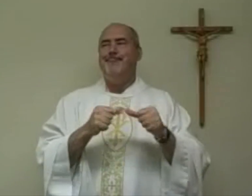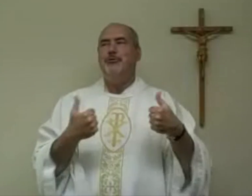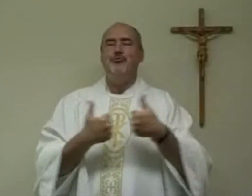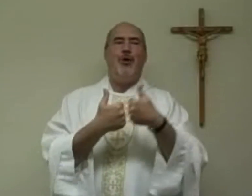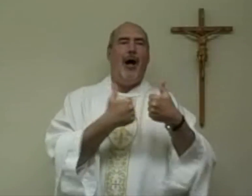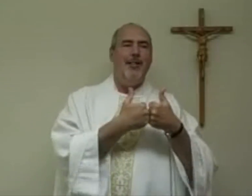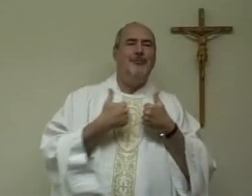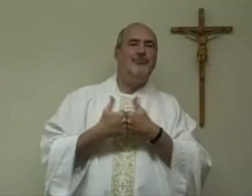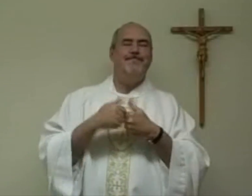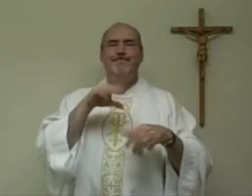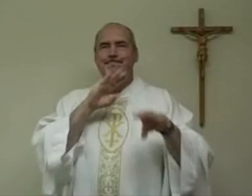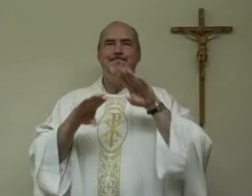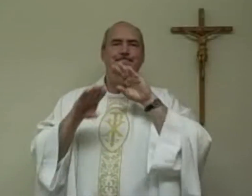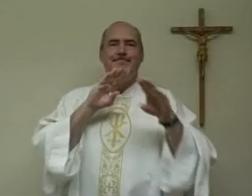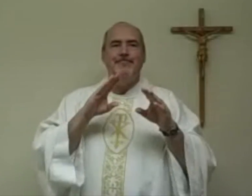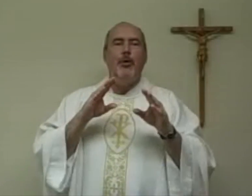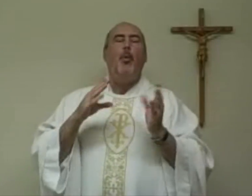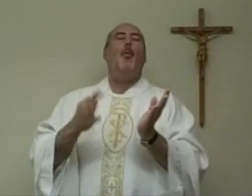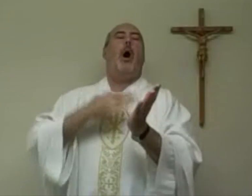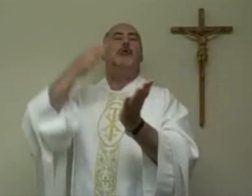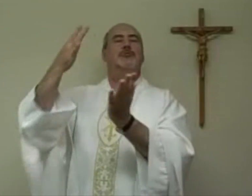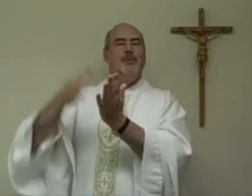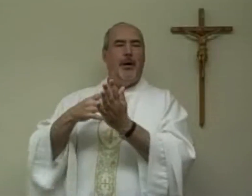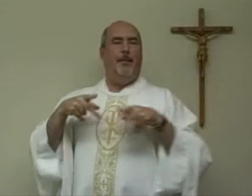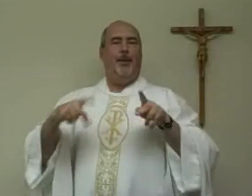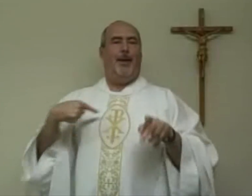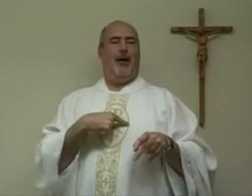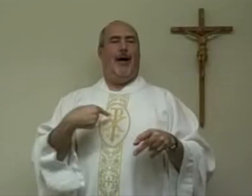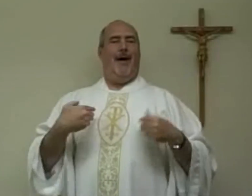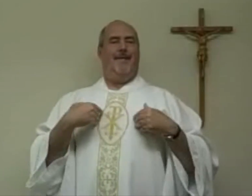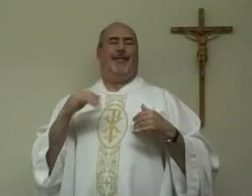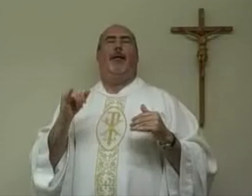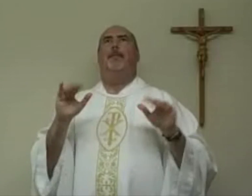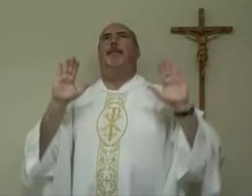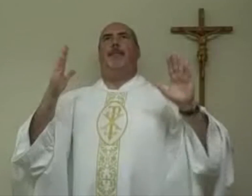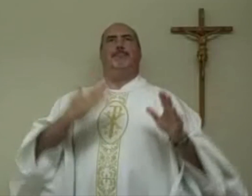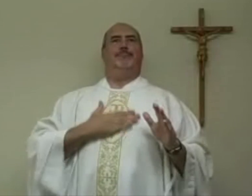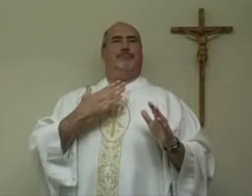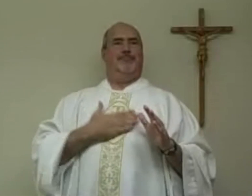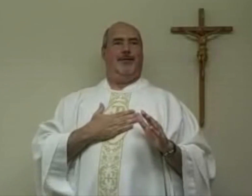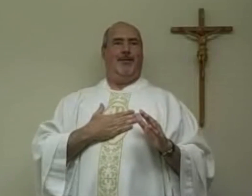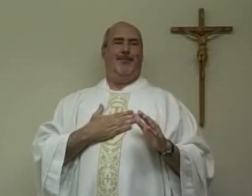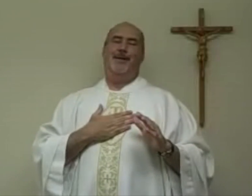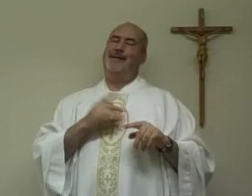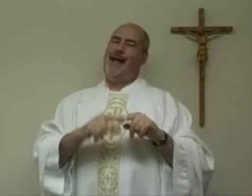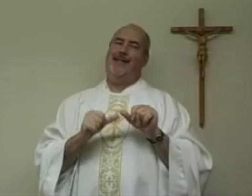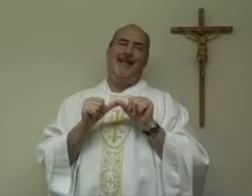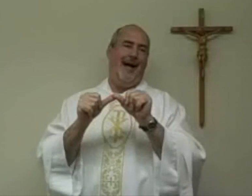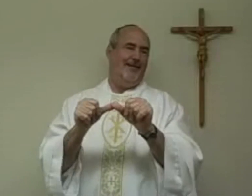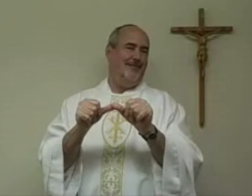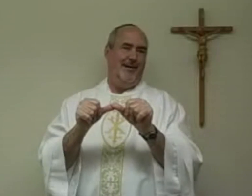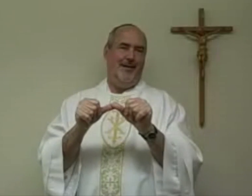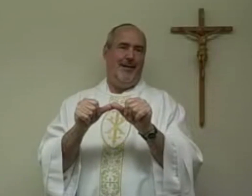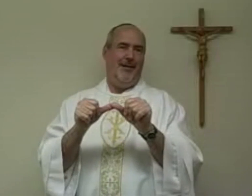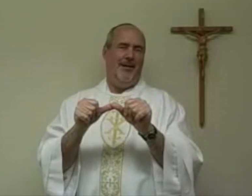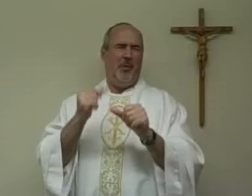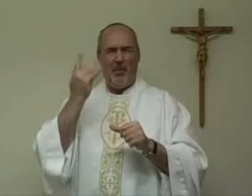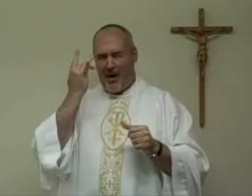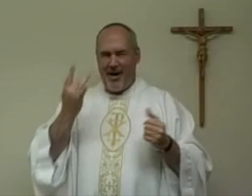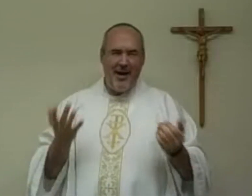can't always be the case. We have to go back to reality and face our challenges, and that God can't permit us to